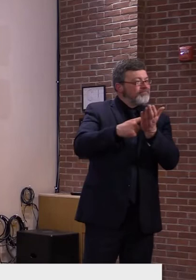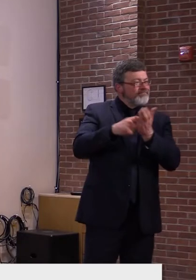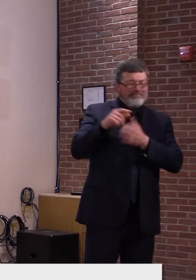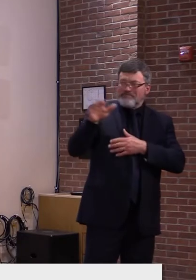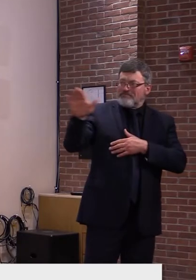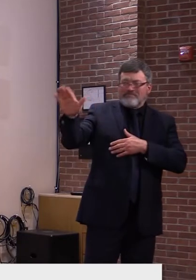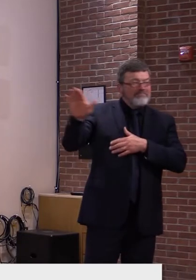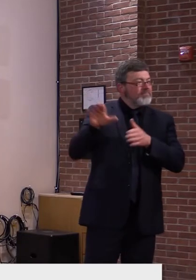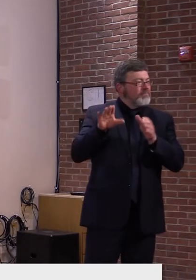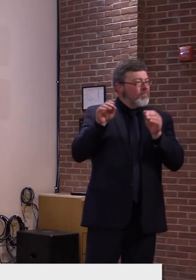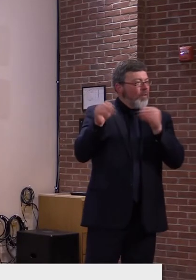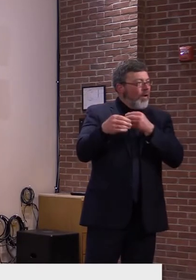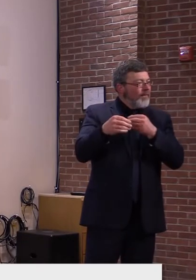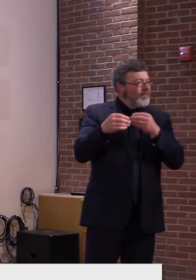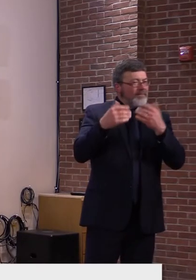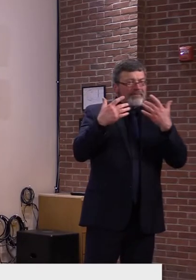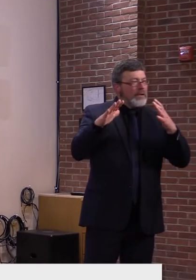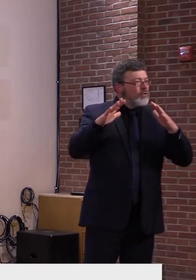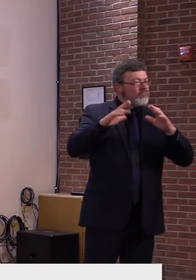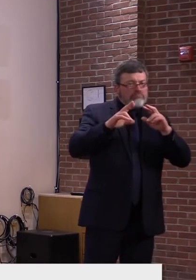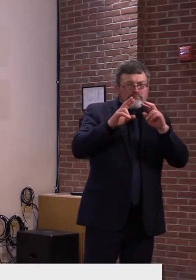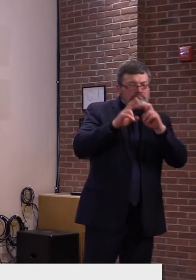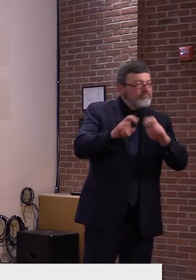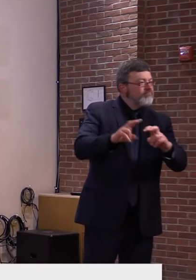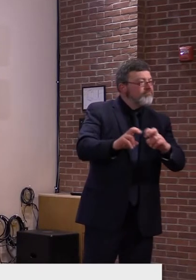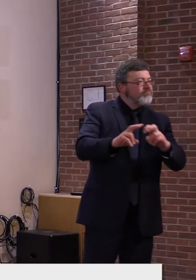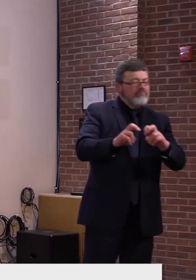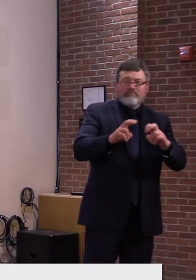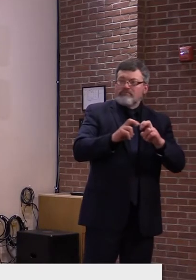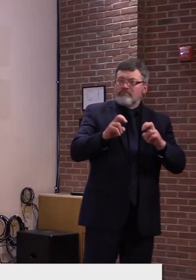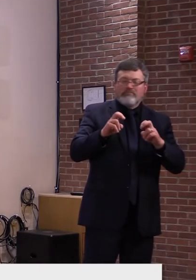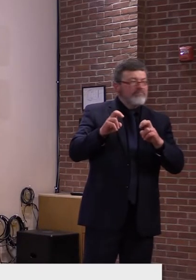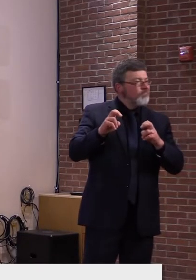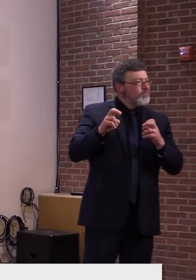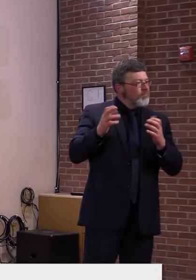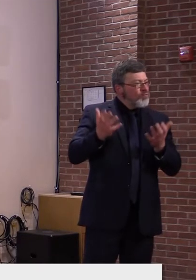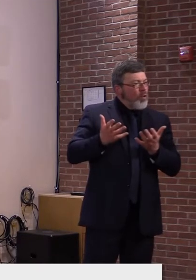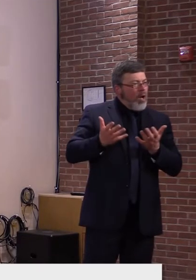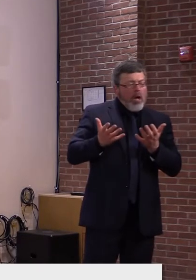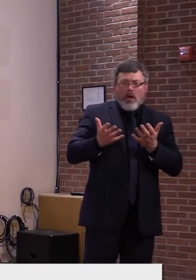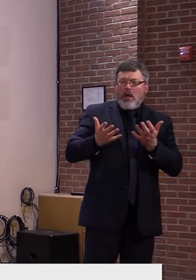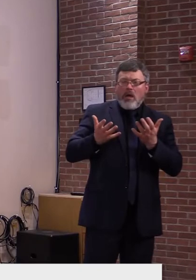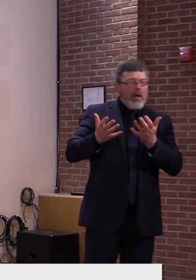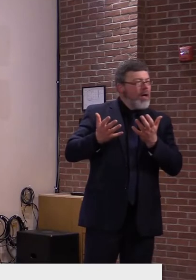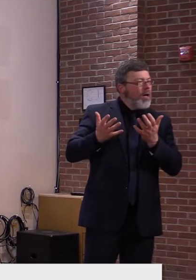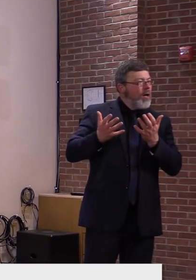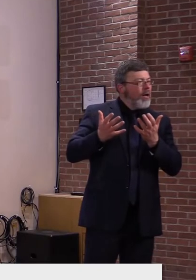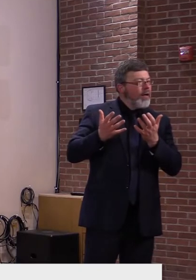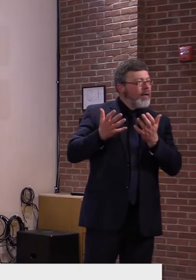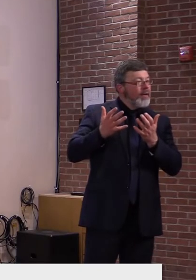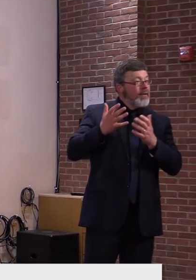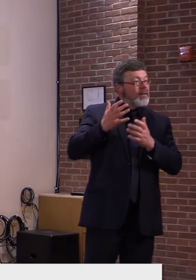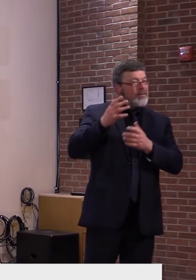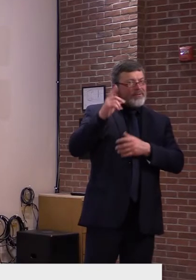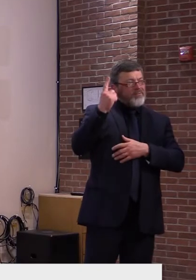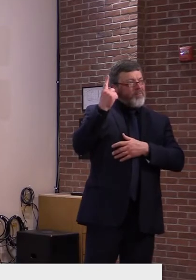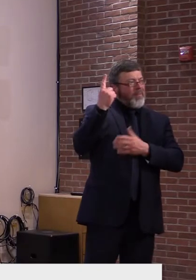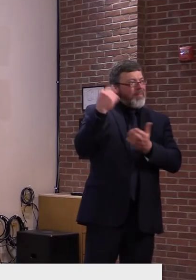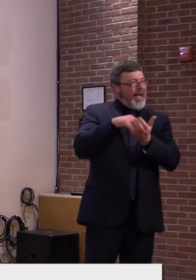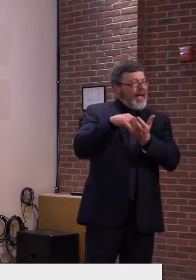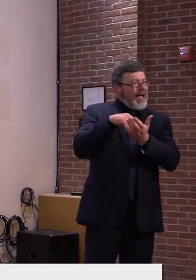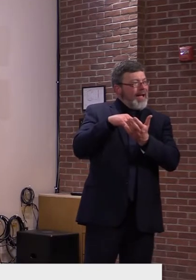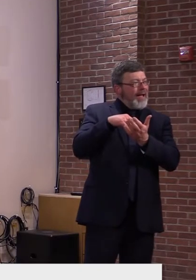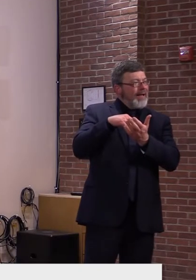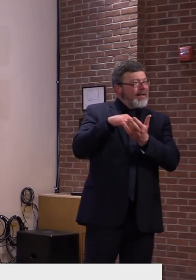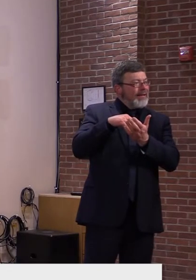determine by how much the 401k option would cut the unfunded liability. Have